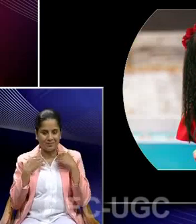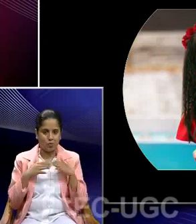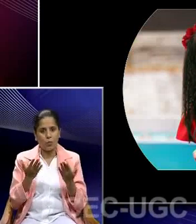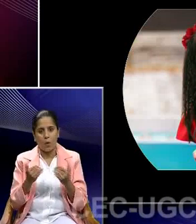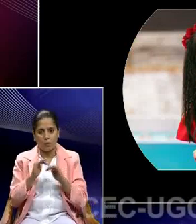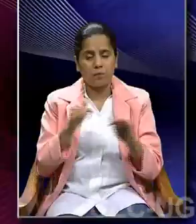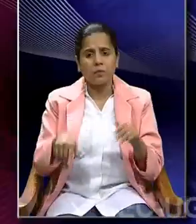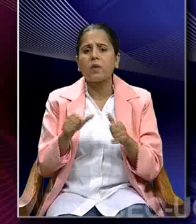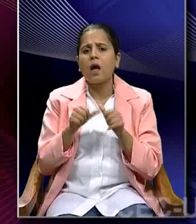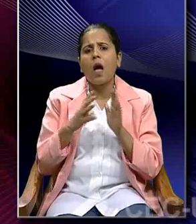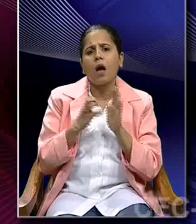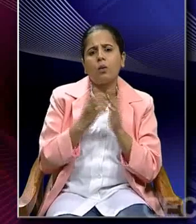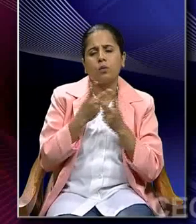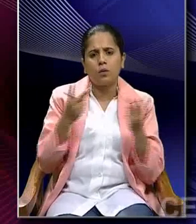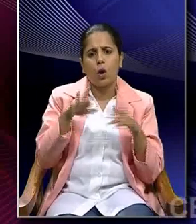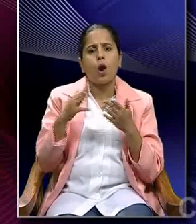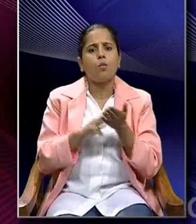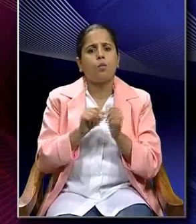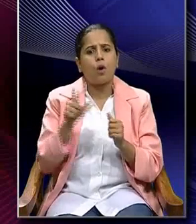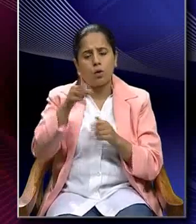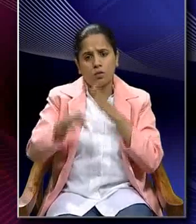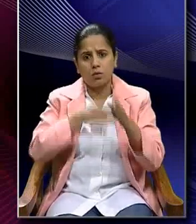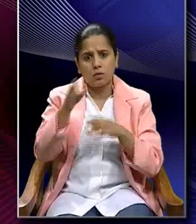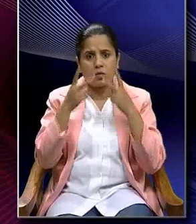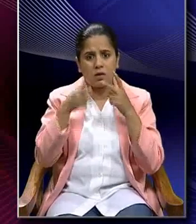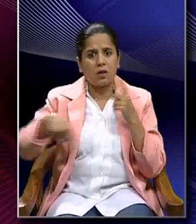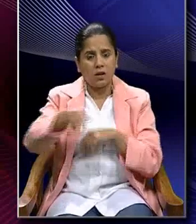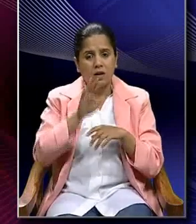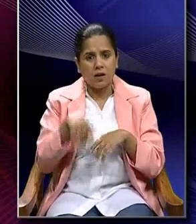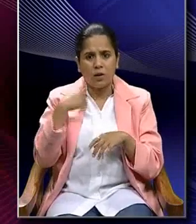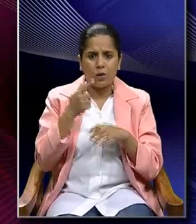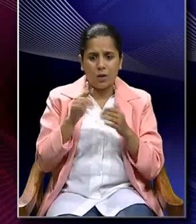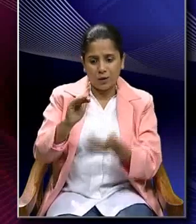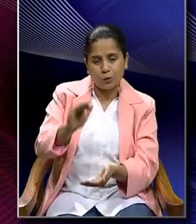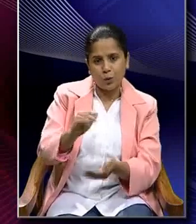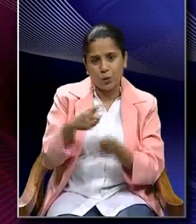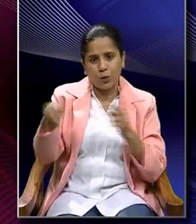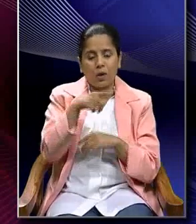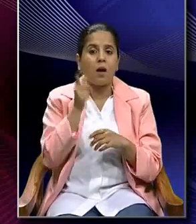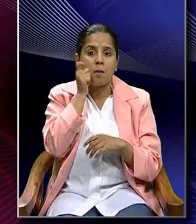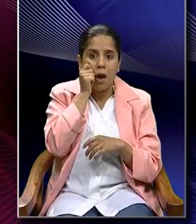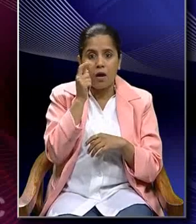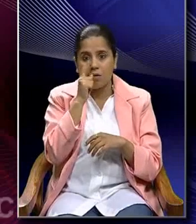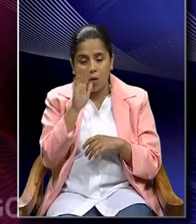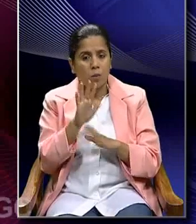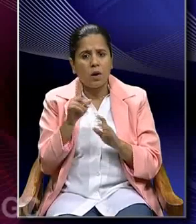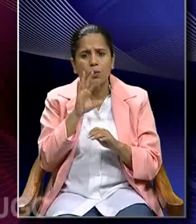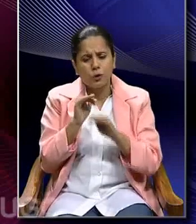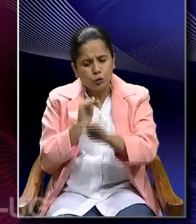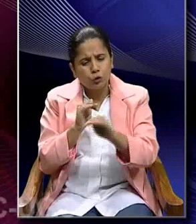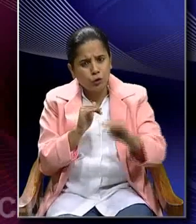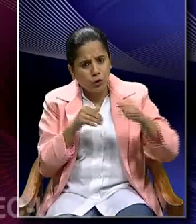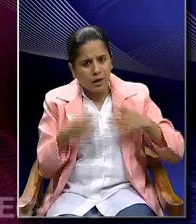in advertisements or if you go to the malls, you would have mannequins not only dressed up as young men or women, but little